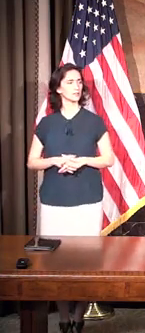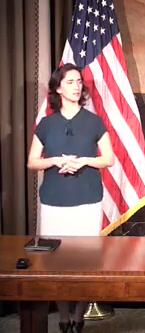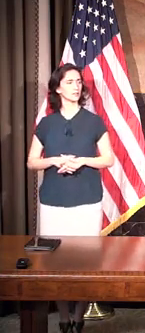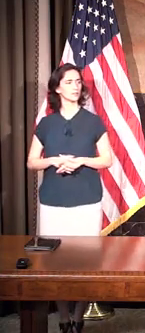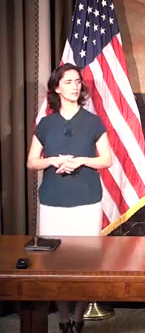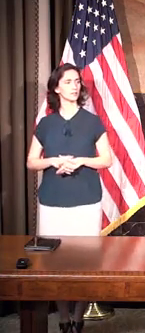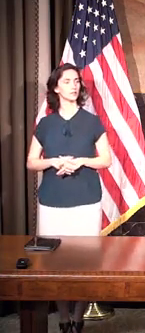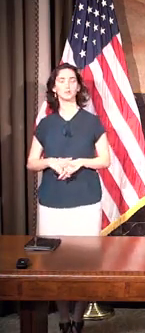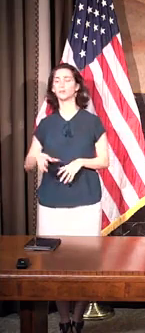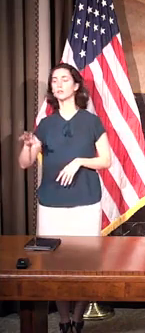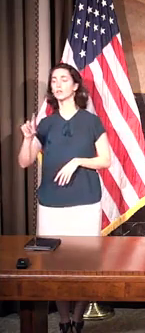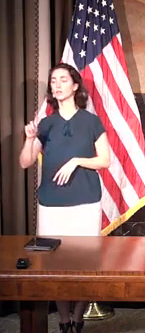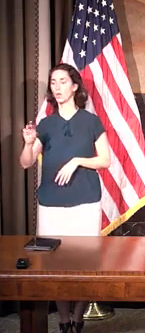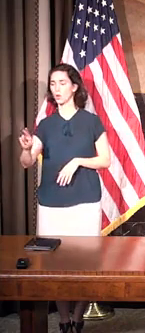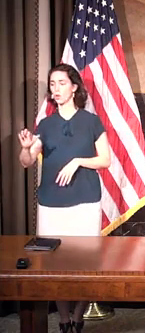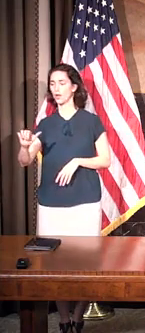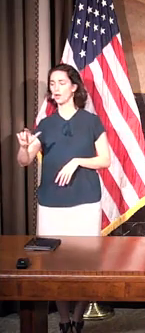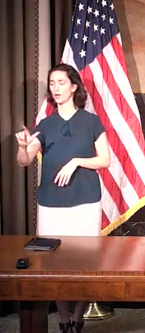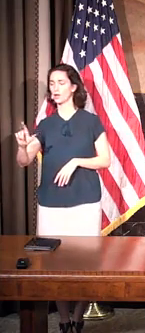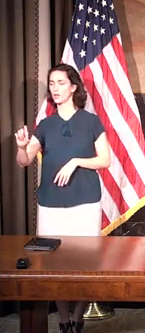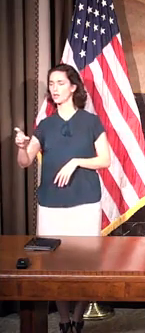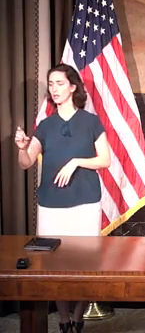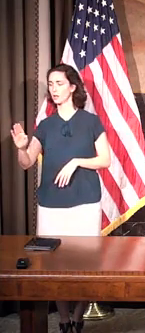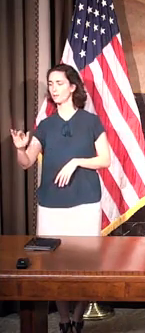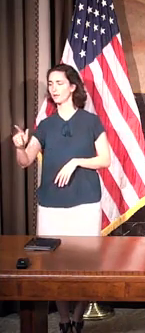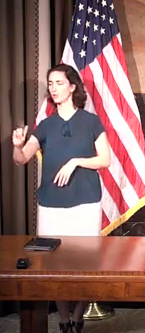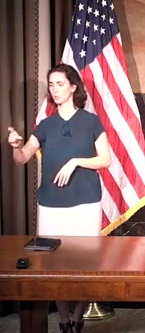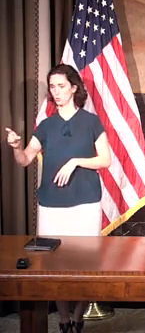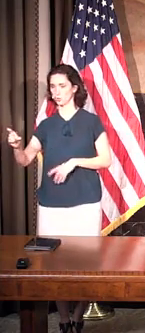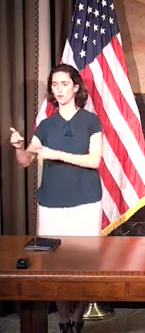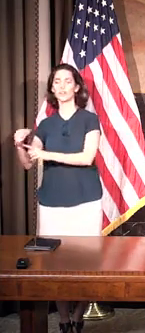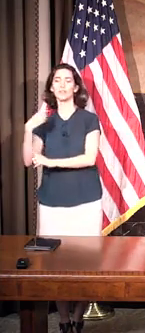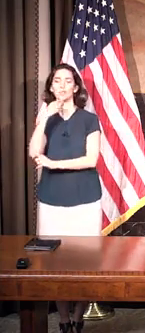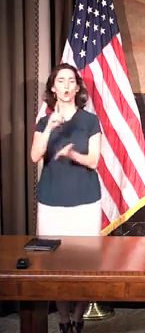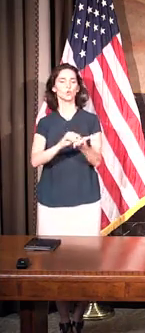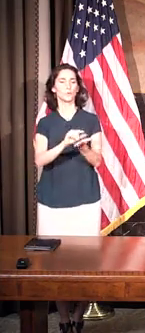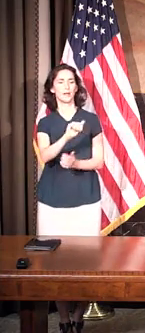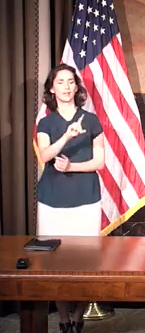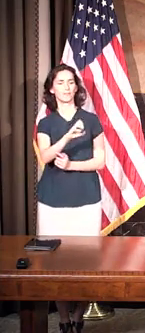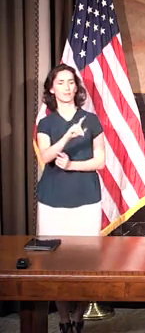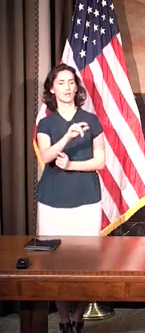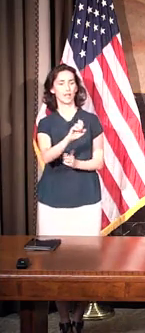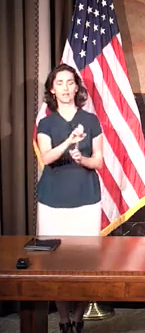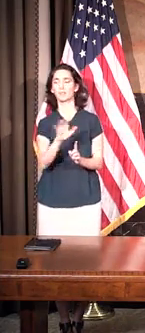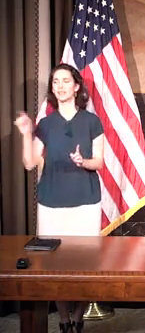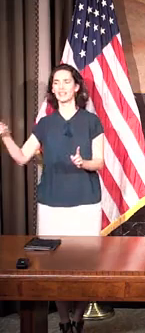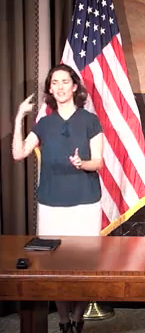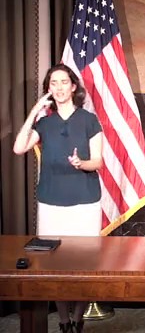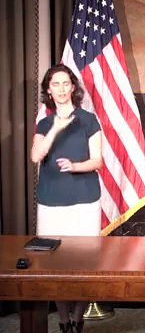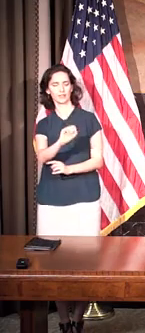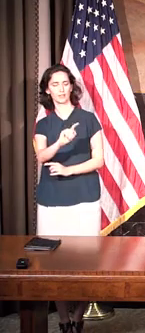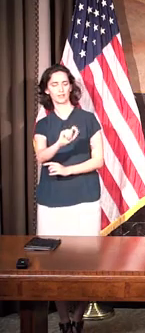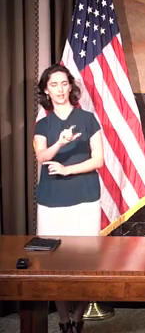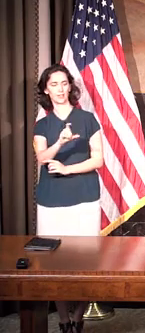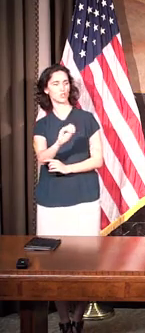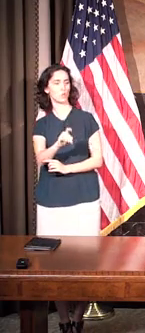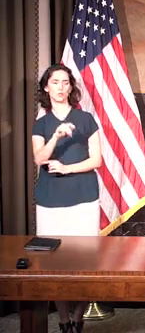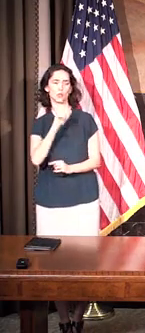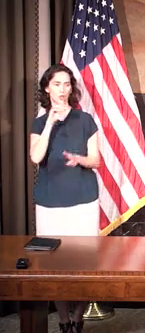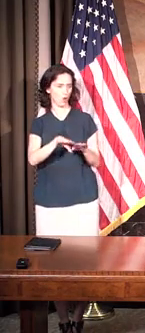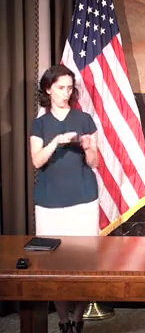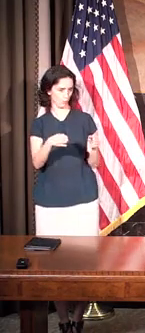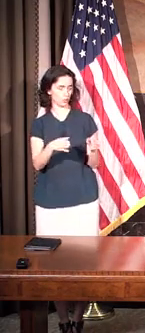Dr. Alex, you told the advocate that he didn't think stadiums should be open and that he thought it would increase the number of COVID deaths in the